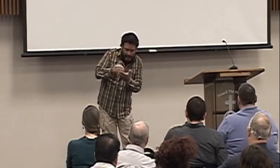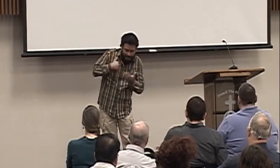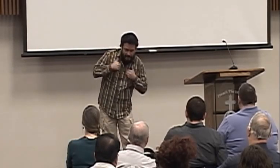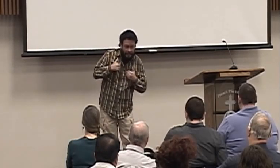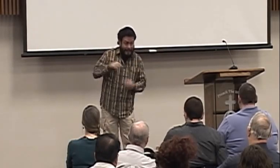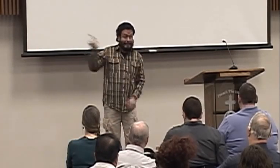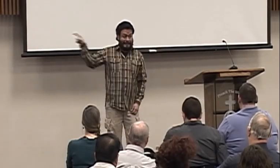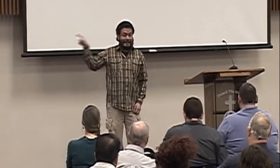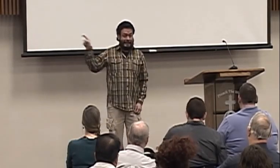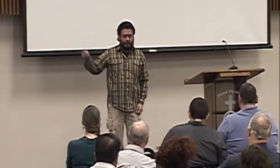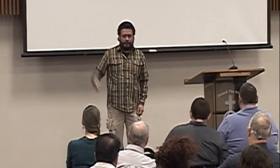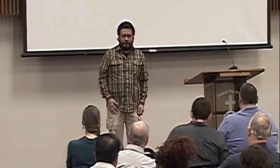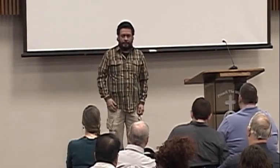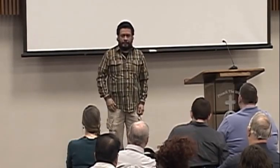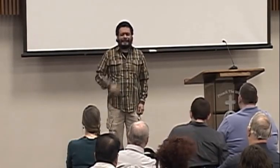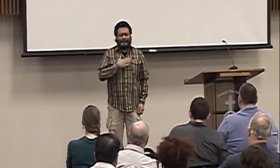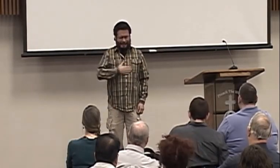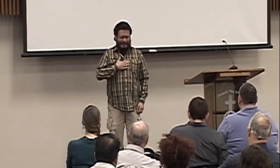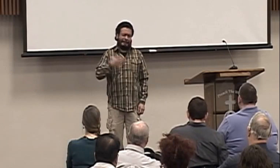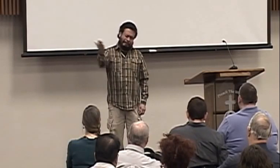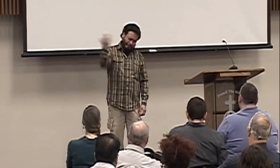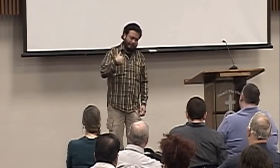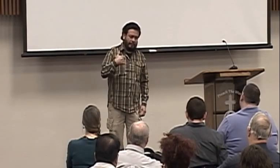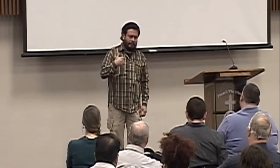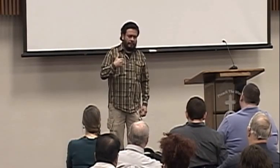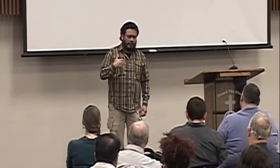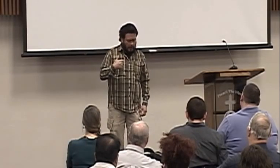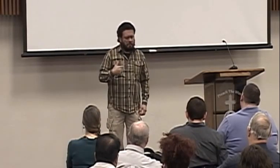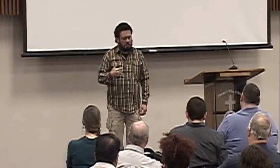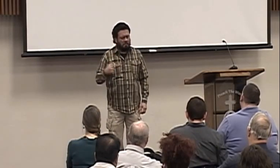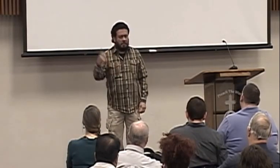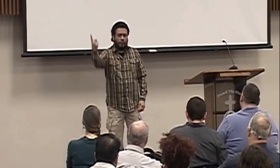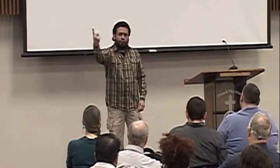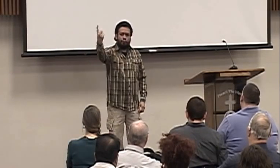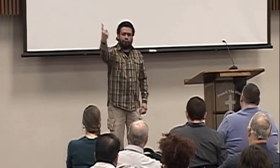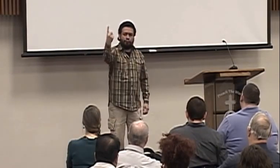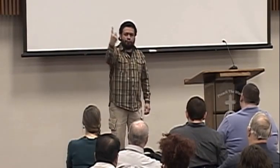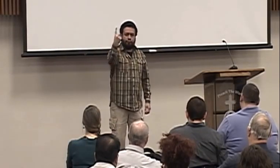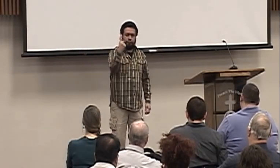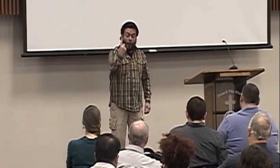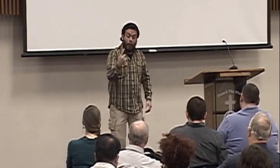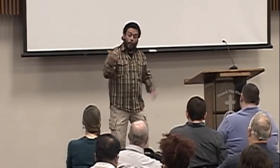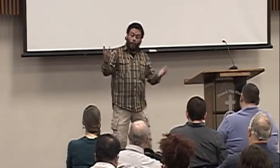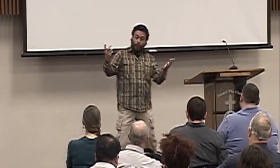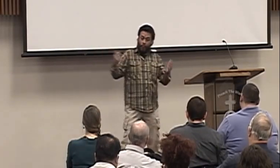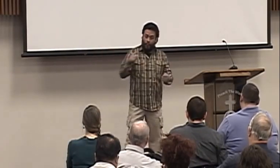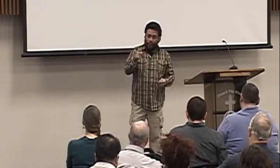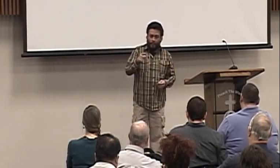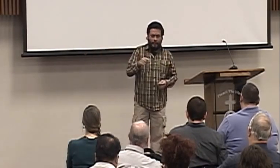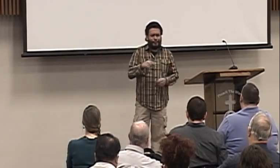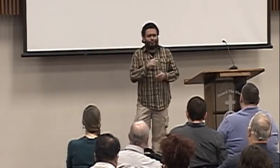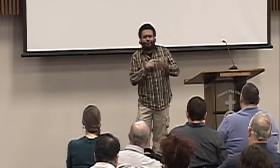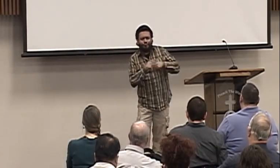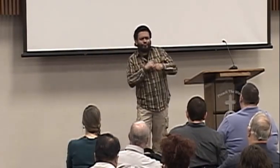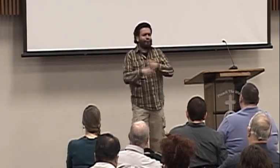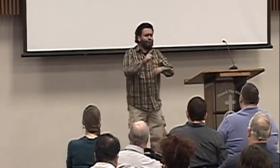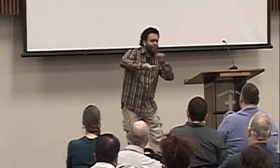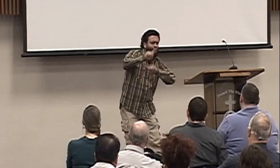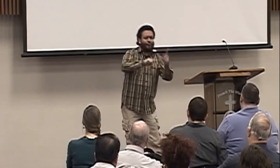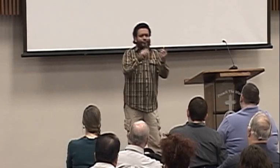You have a husband? Yeah, he's over there. Okay, please tell him to come. Okay, she went and got it. Here comes this guy. And he's